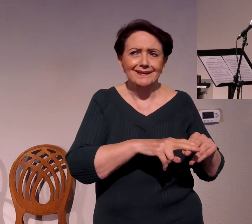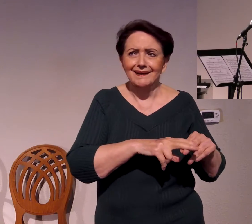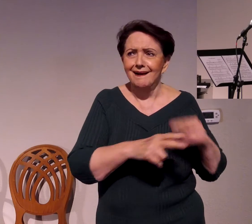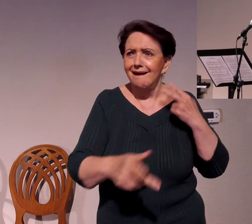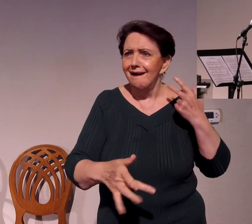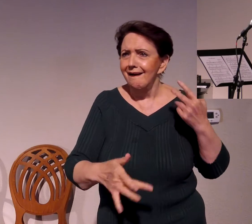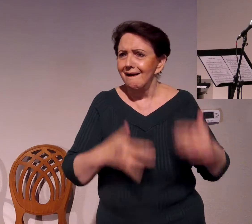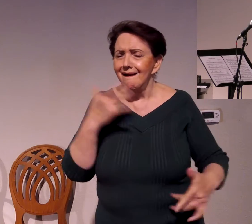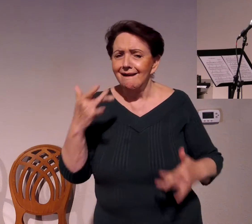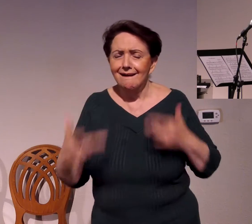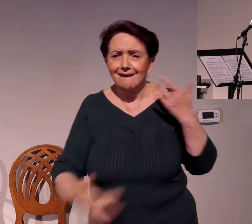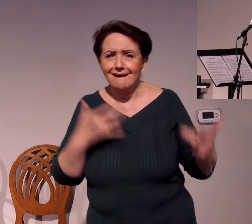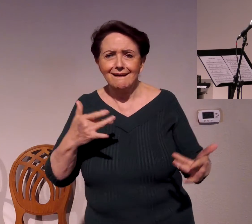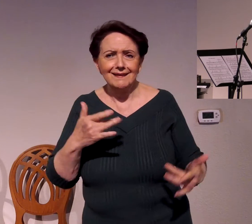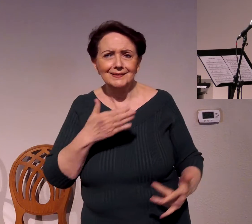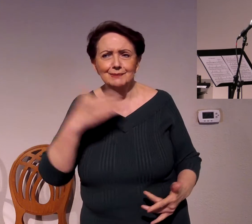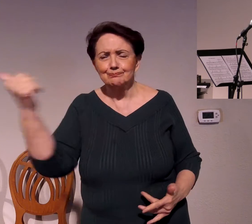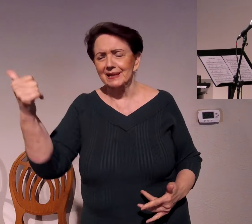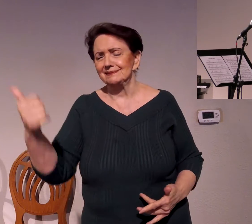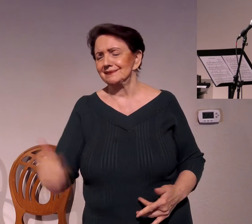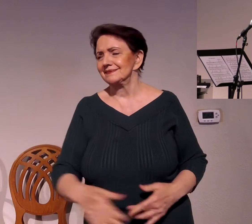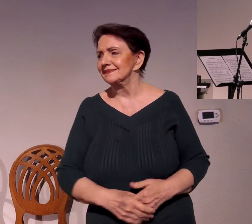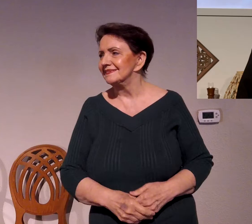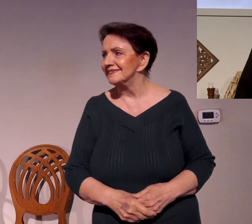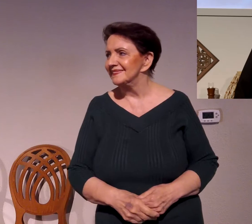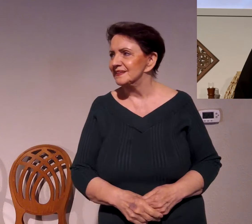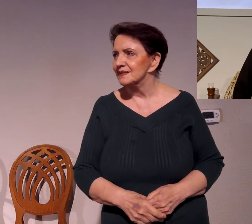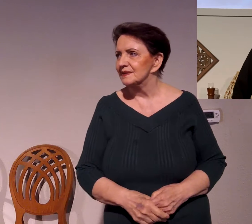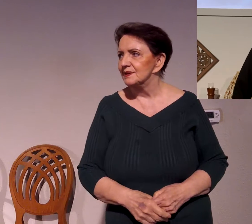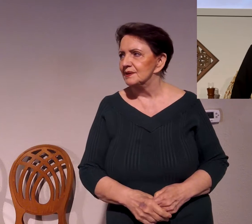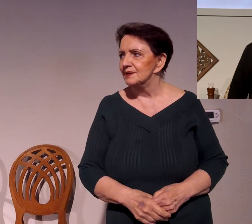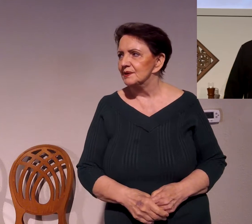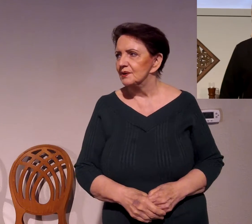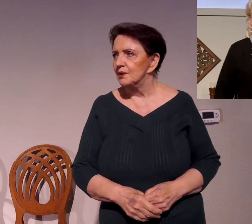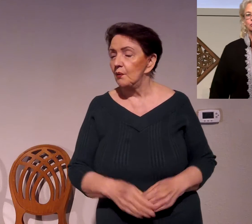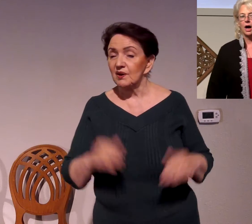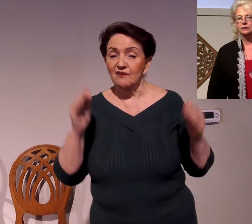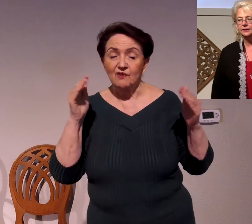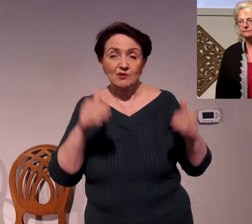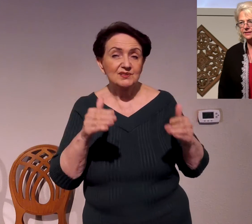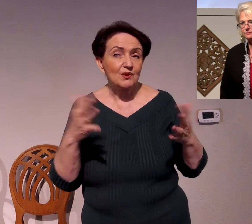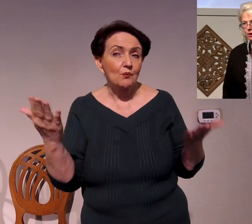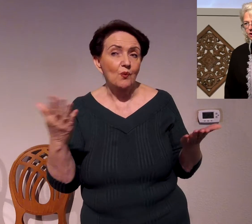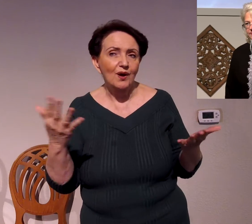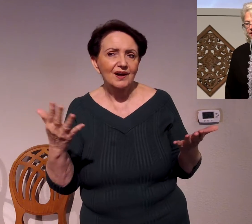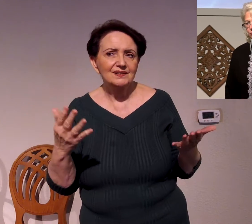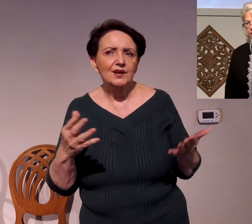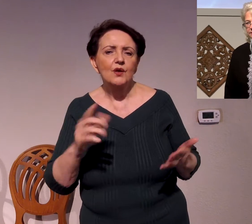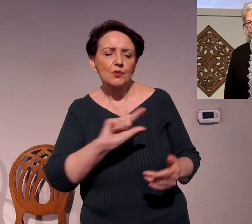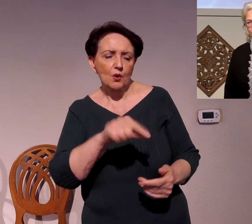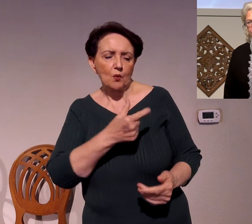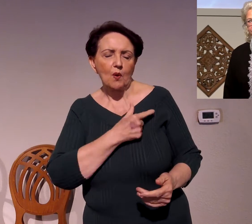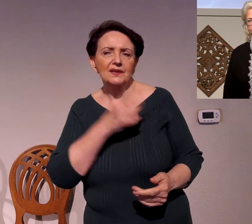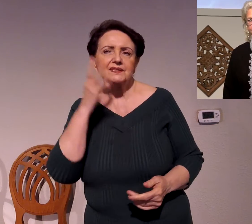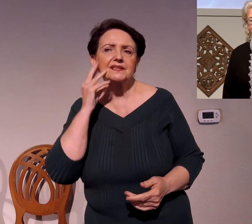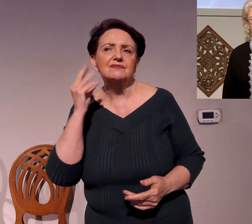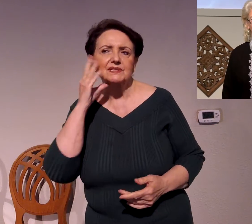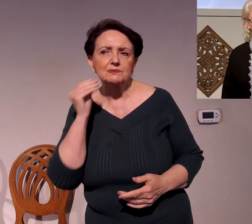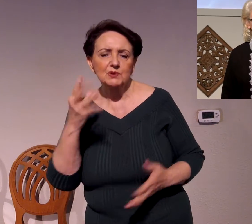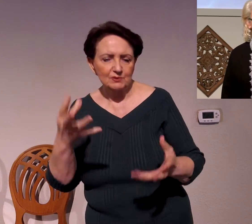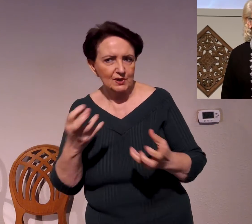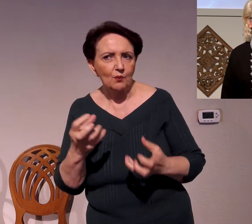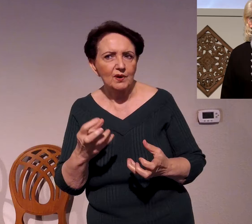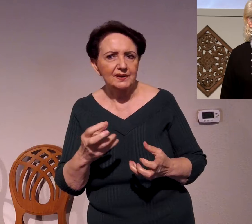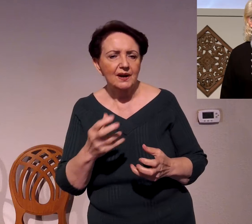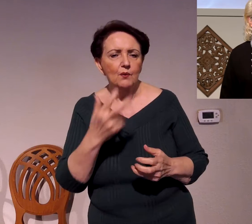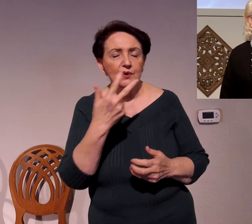I had the best time, right? Because what I focused on was the quality of experience that I wanted. I wanted 3 or 4